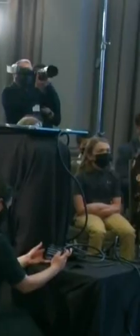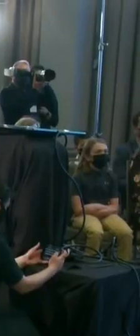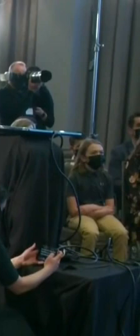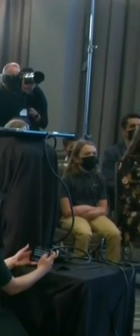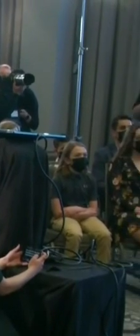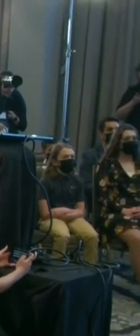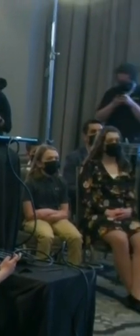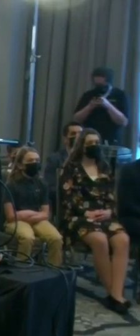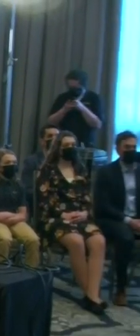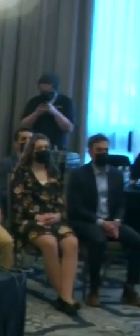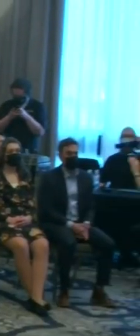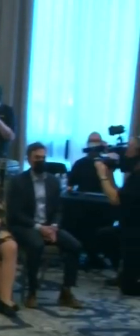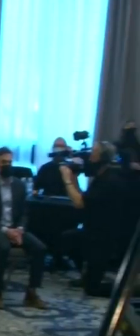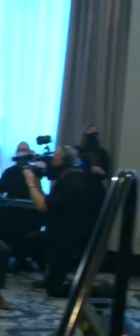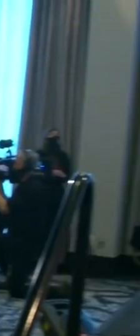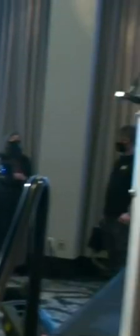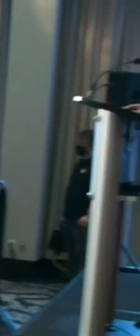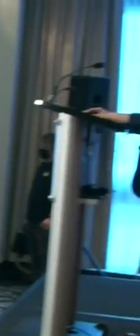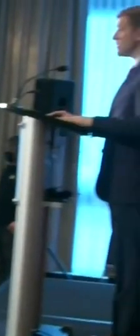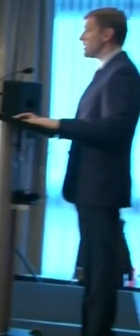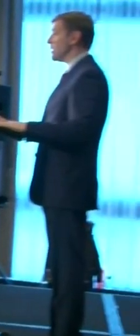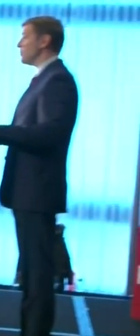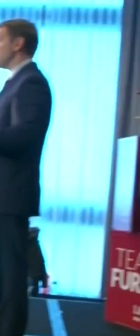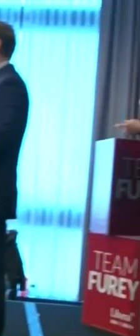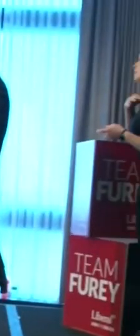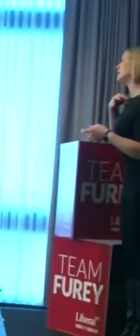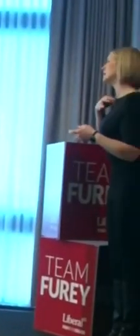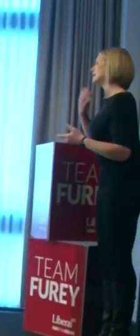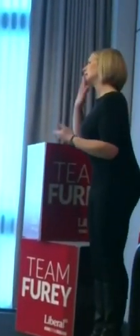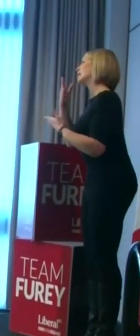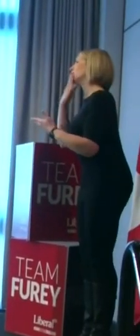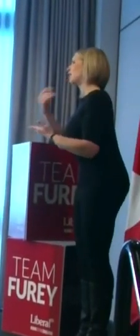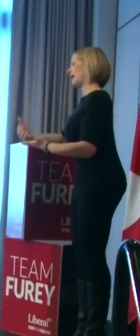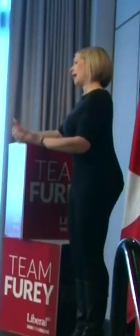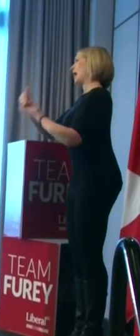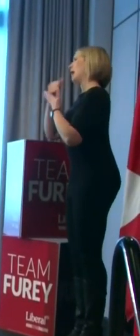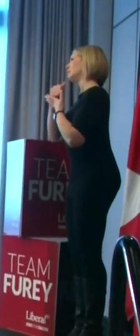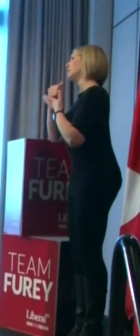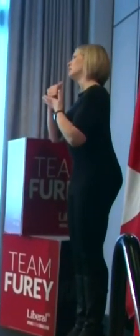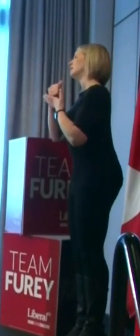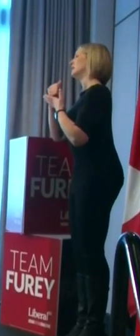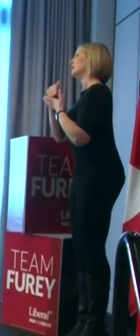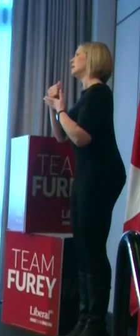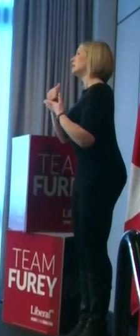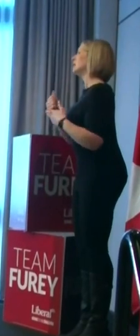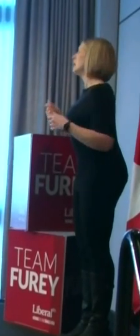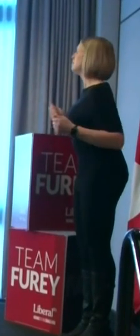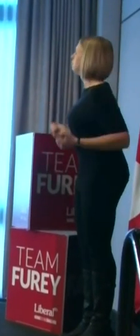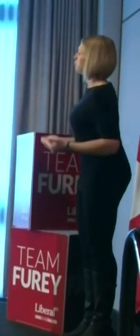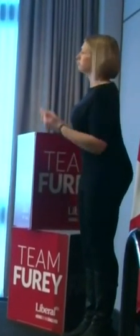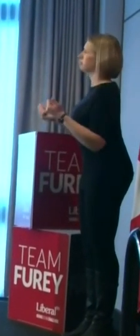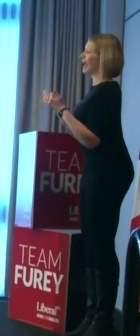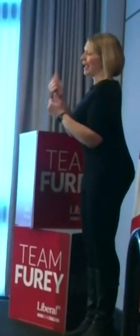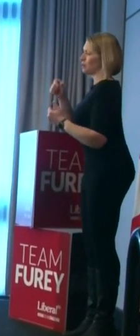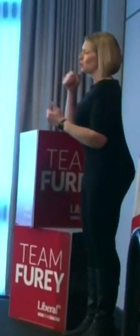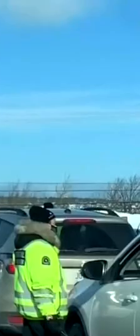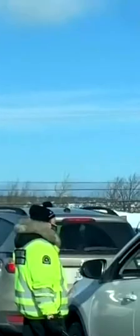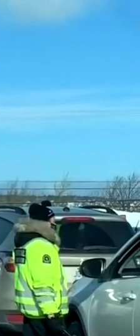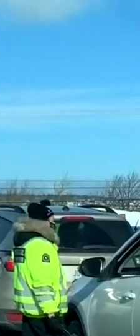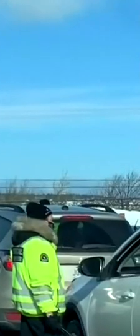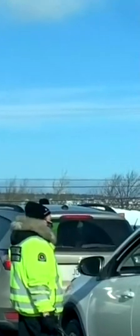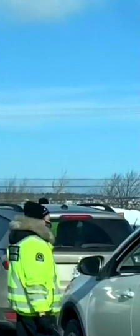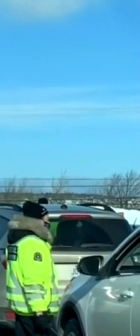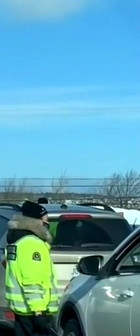sidelined. Since the pandemic started, Furey is the fourth incumbent premier to call an election and increase his party's number of